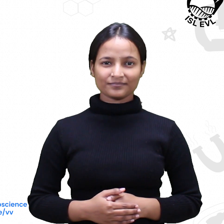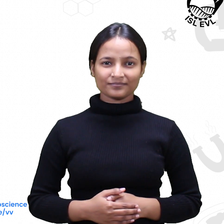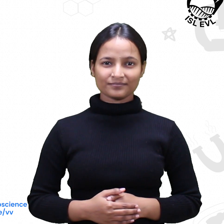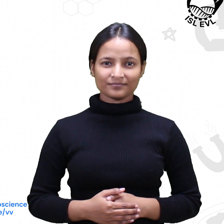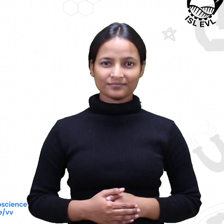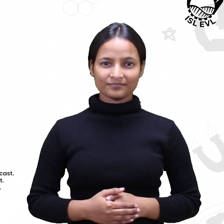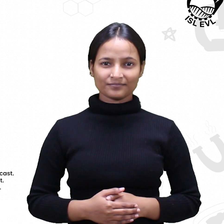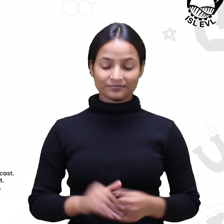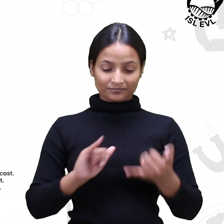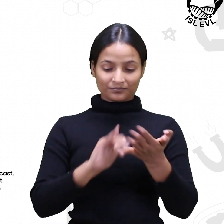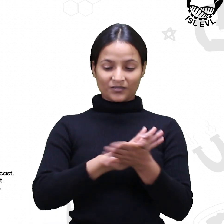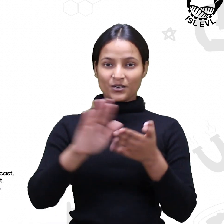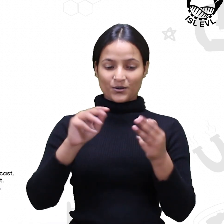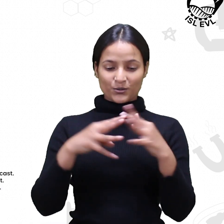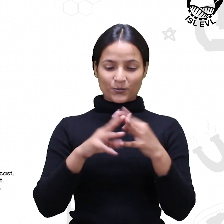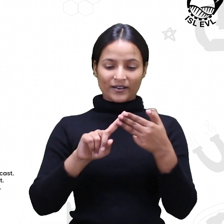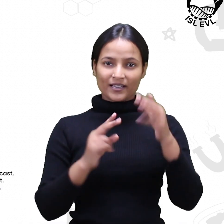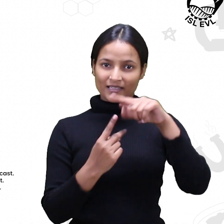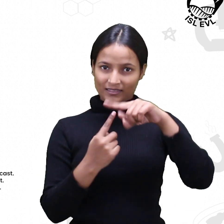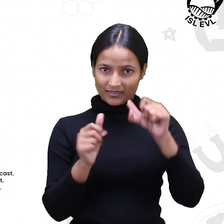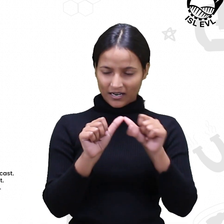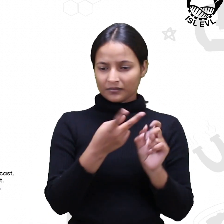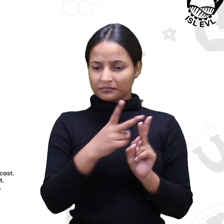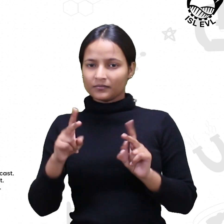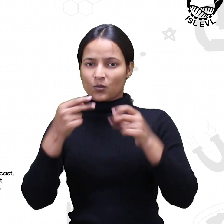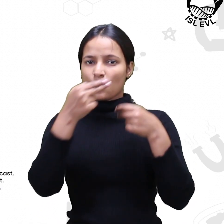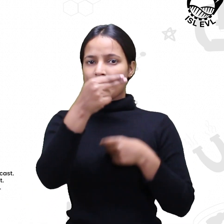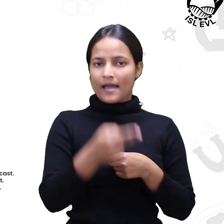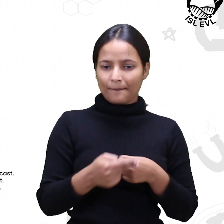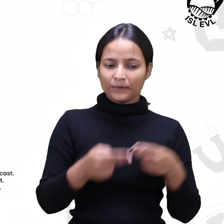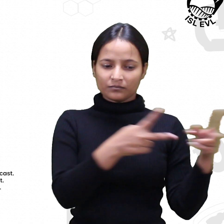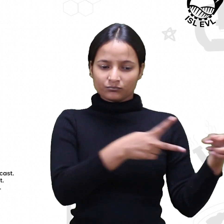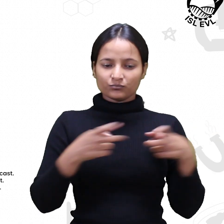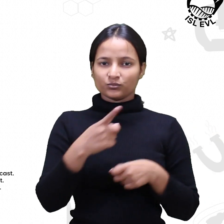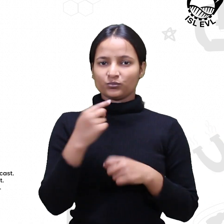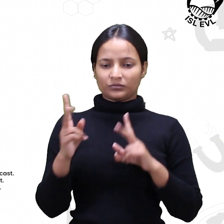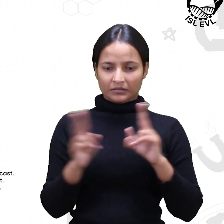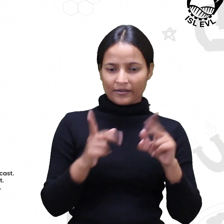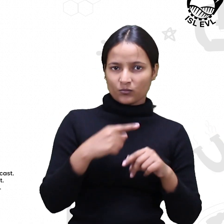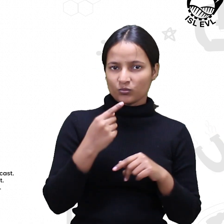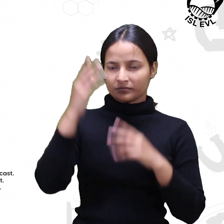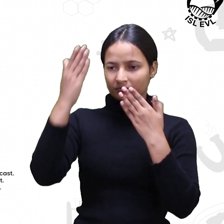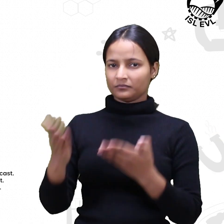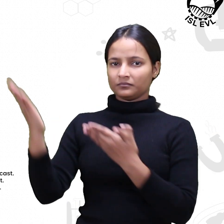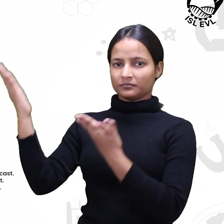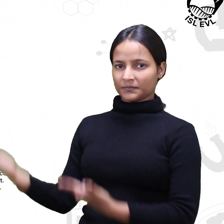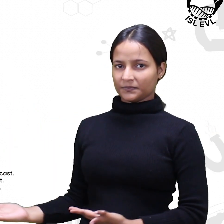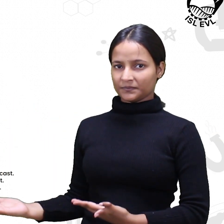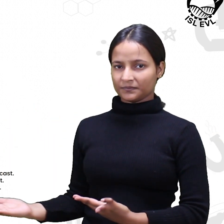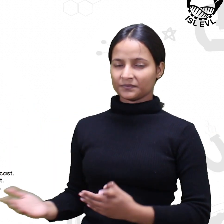India_Asks Why on Instagram. Shweta N. Hegde and Ruchi Manglunia are the hosts for the podcast. Indulekha